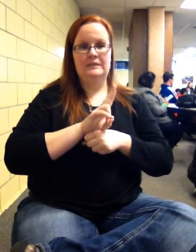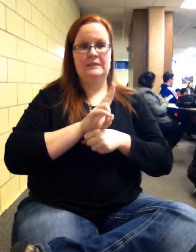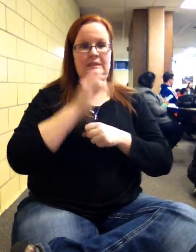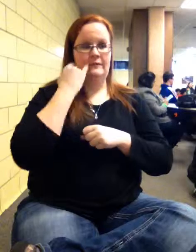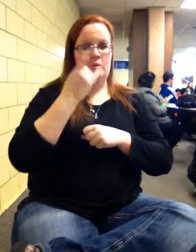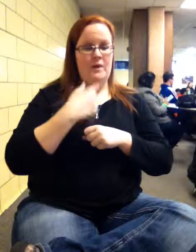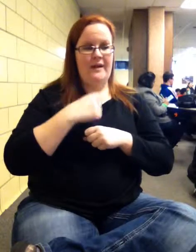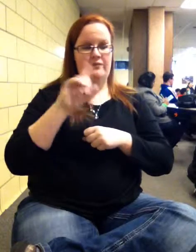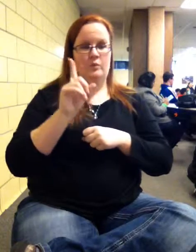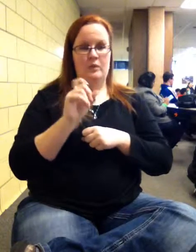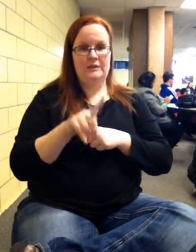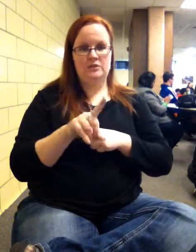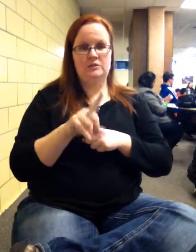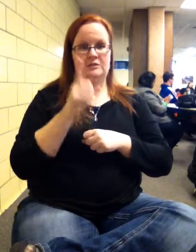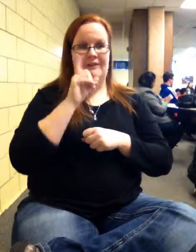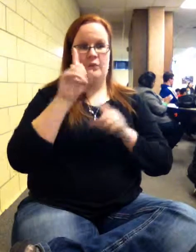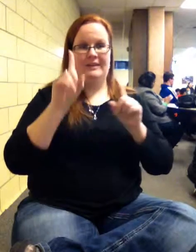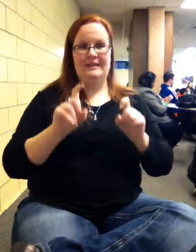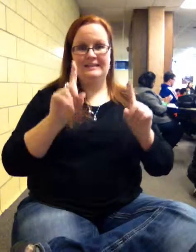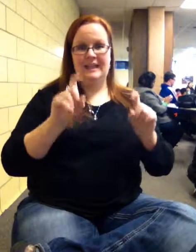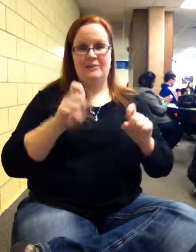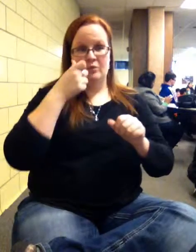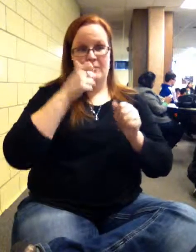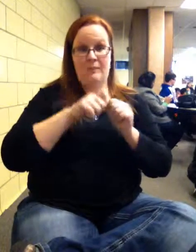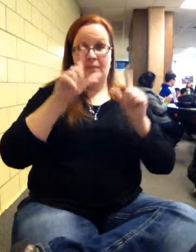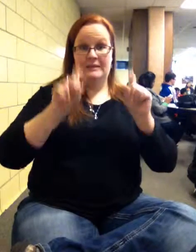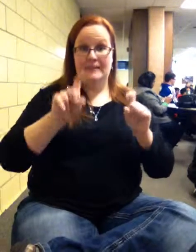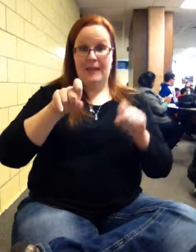have any questions for the exam. Remember the exam is Tuesday?